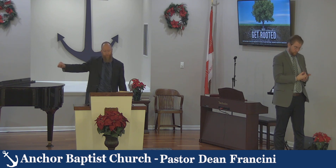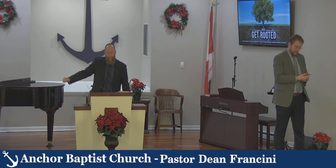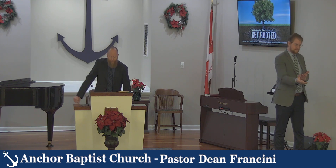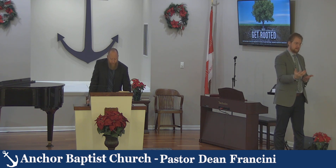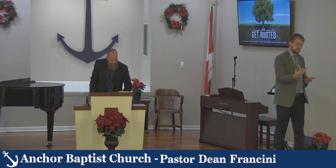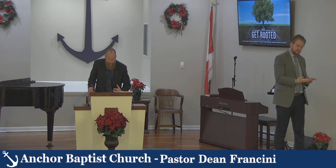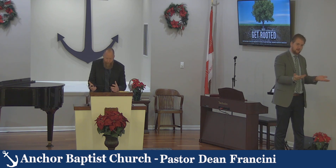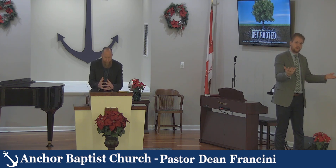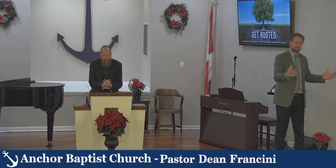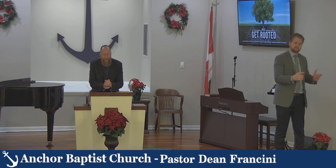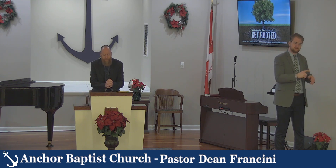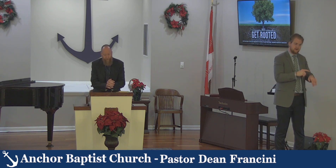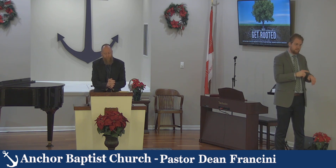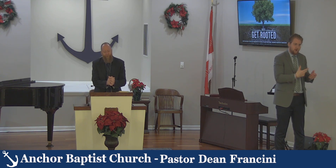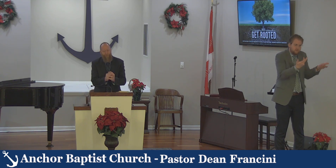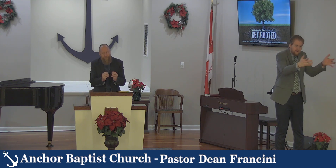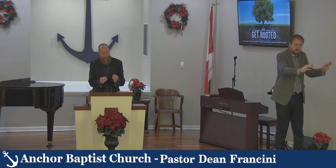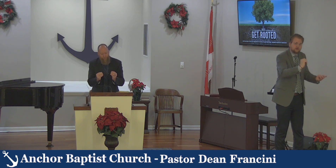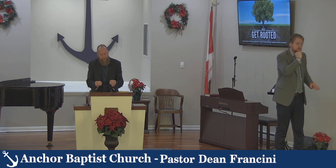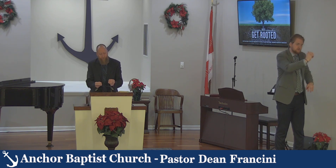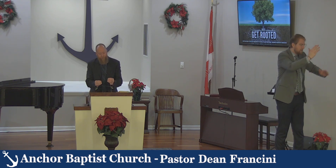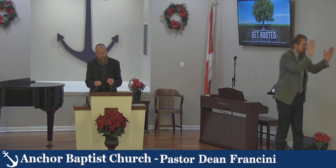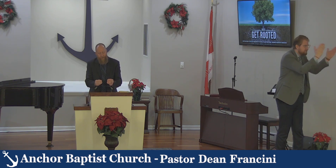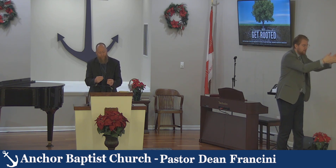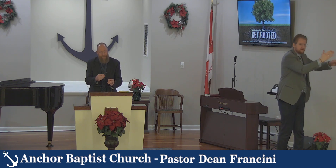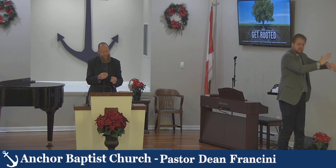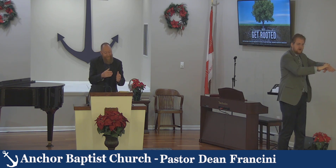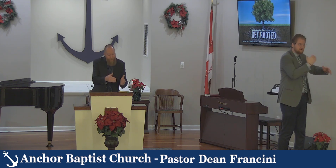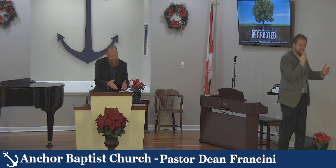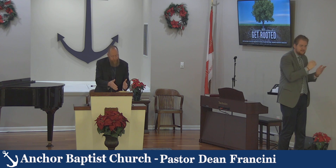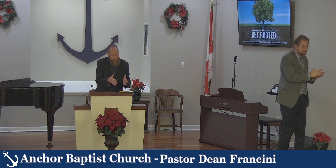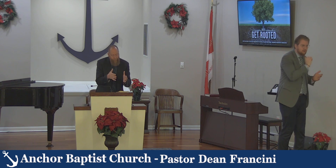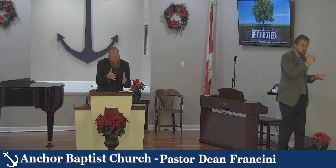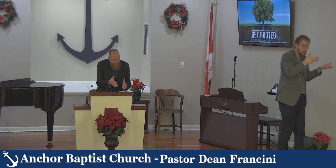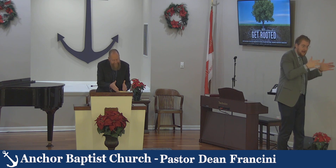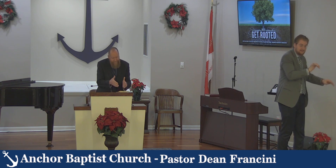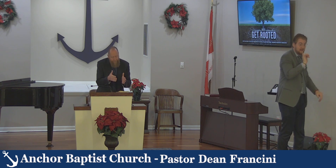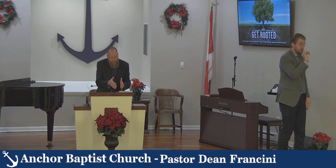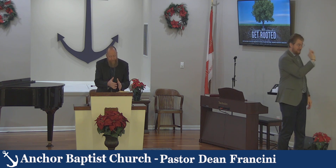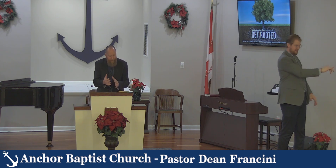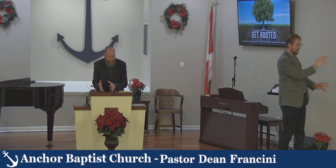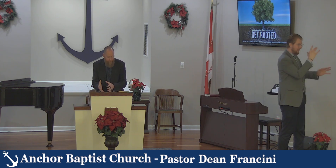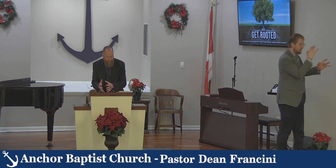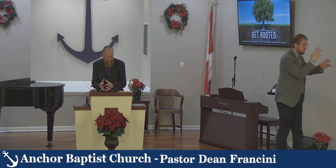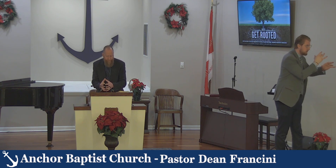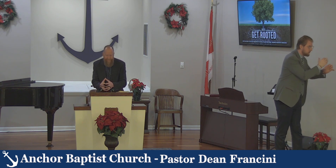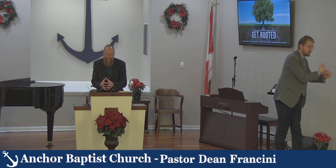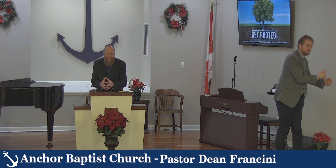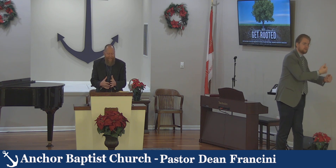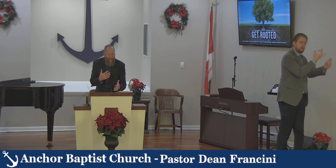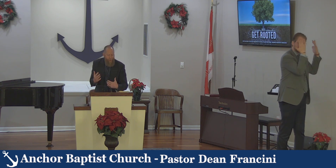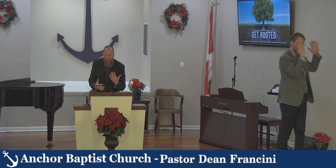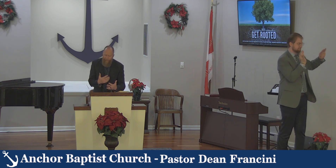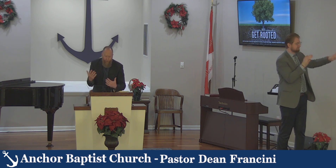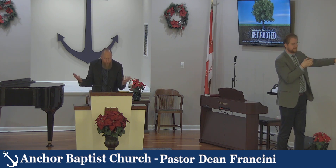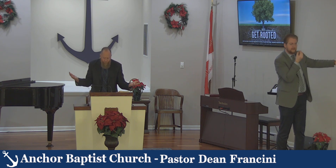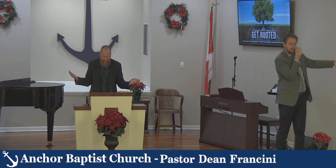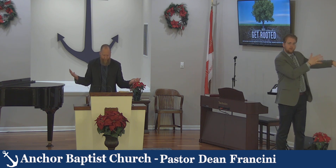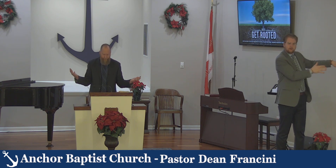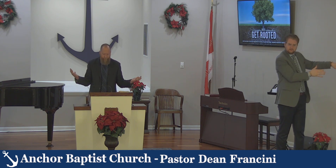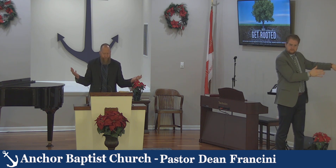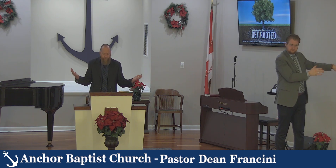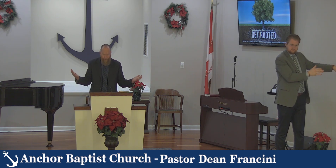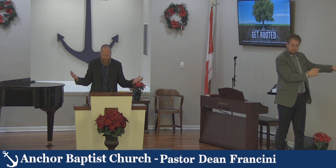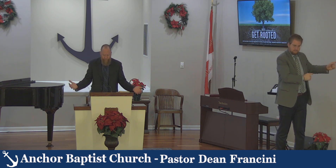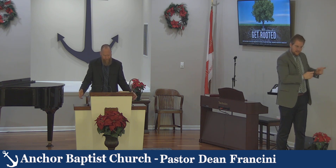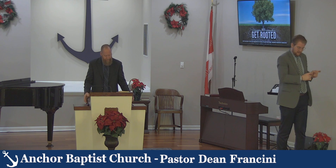So very quickly this morning, I just want to challenge us when we think about the gift of time and it tells us to redeem the time in verse 16, how do I do that?